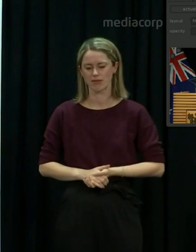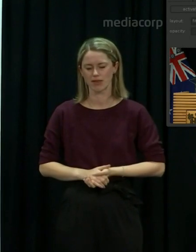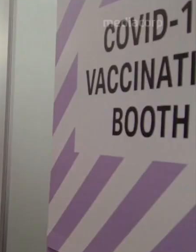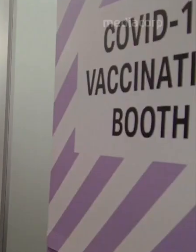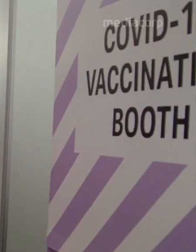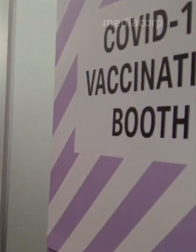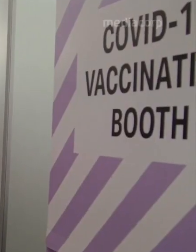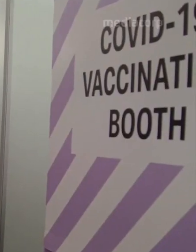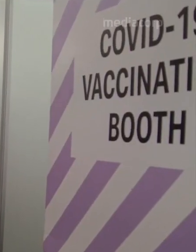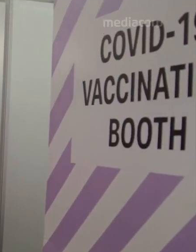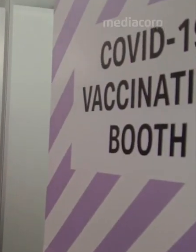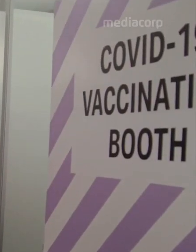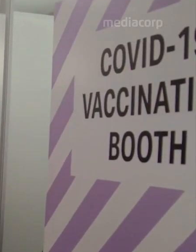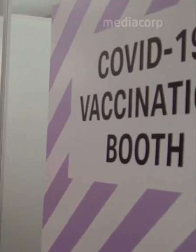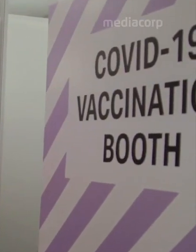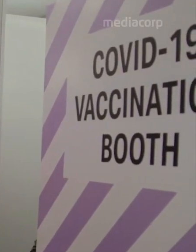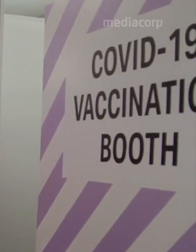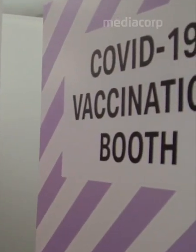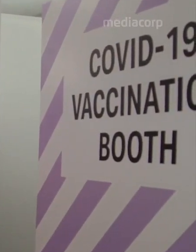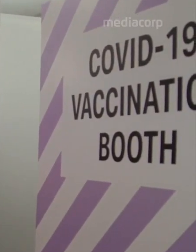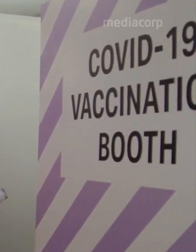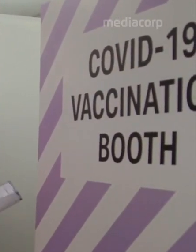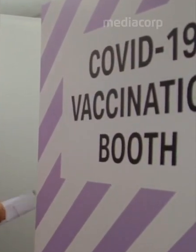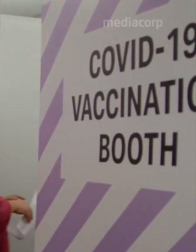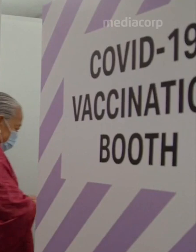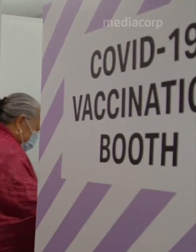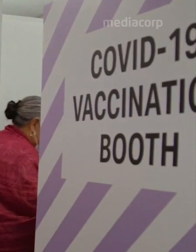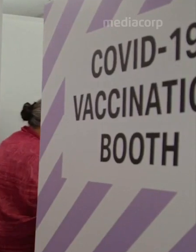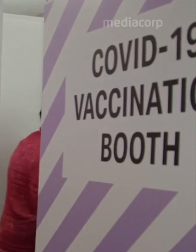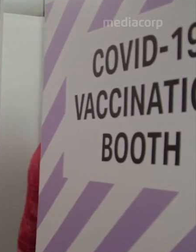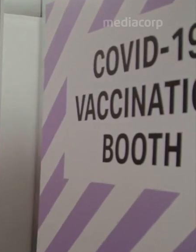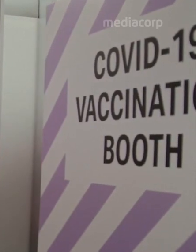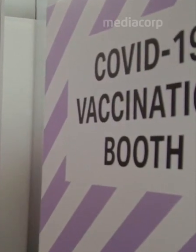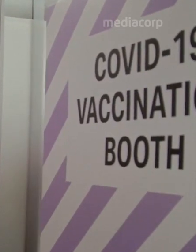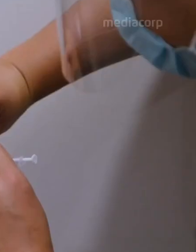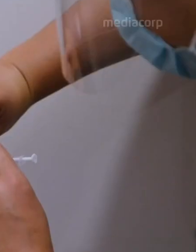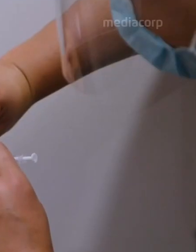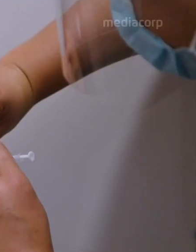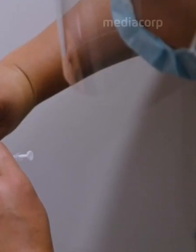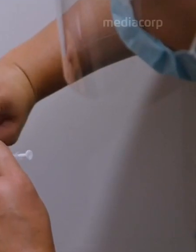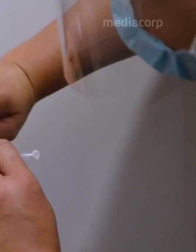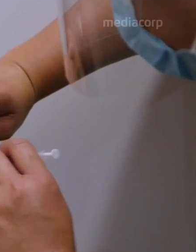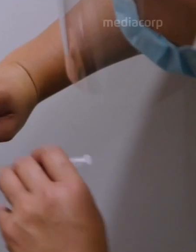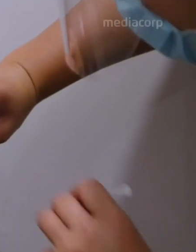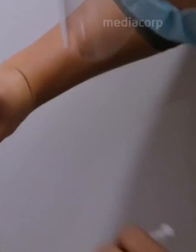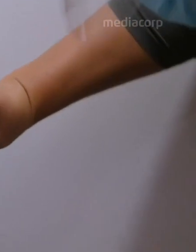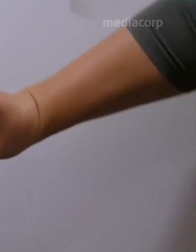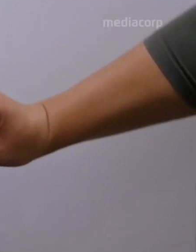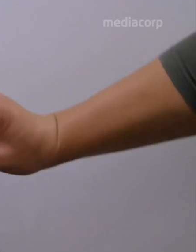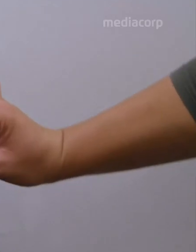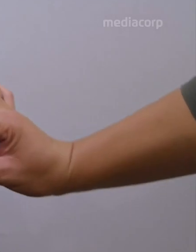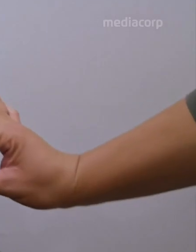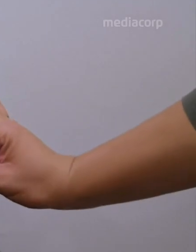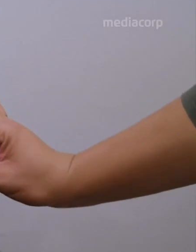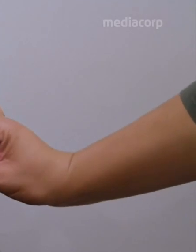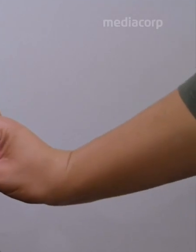clear path forward over the coming months in which New Zealanders should be able to move to living with fewer restrictions and more freedoms as a result